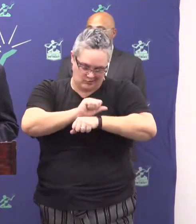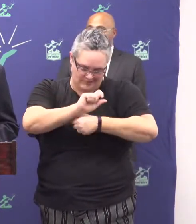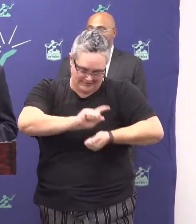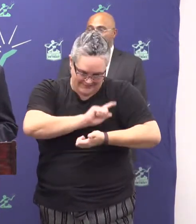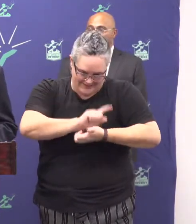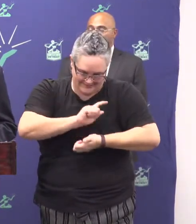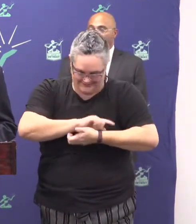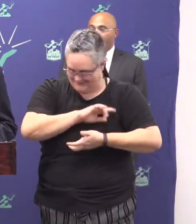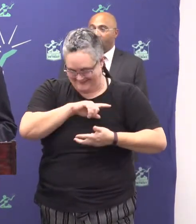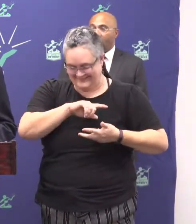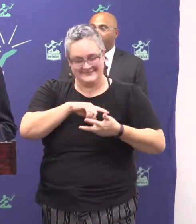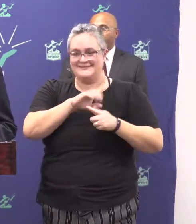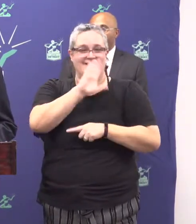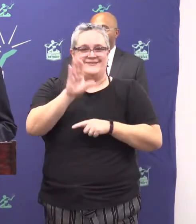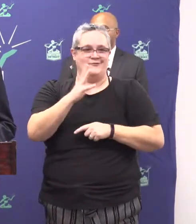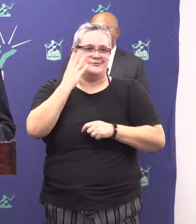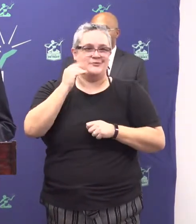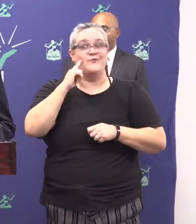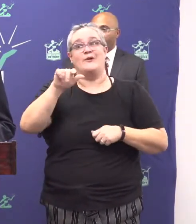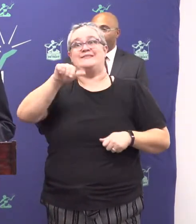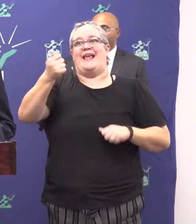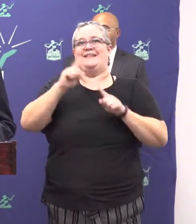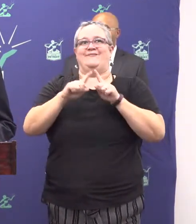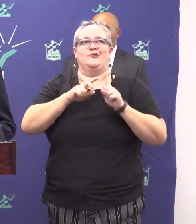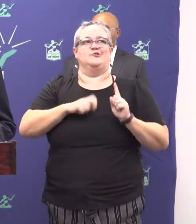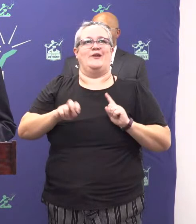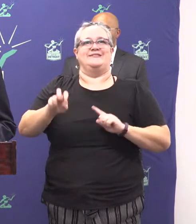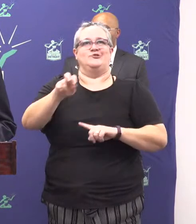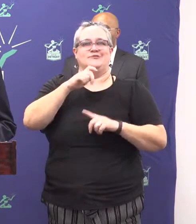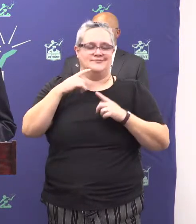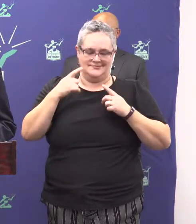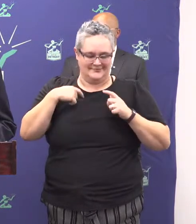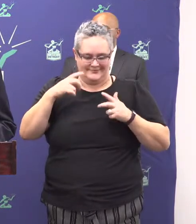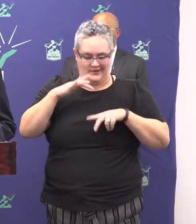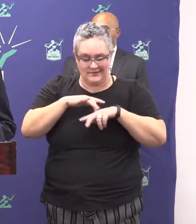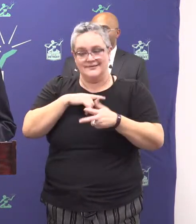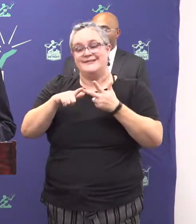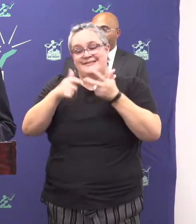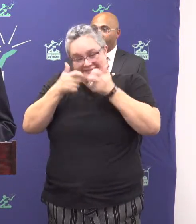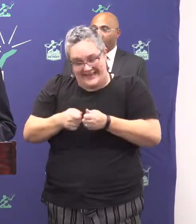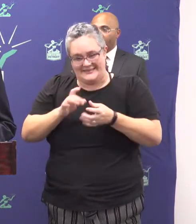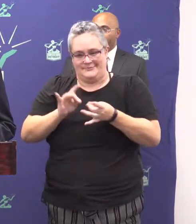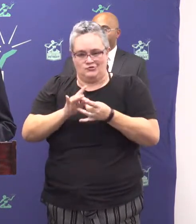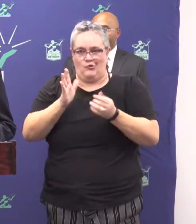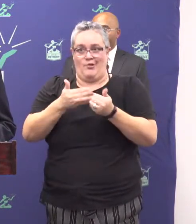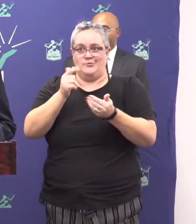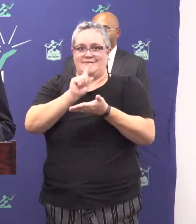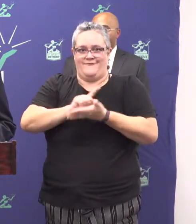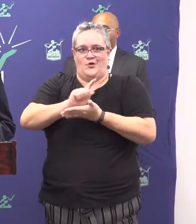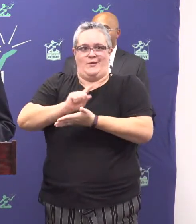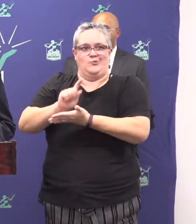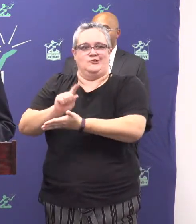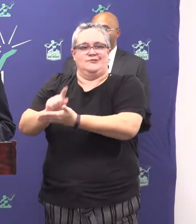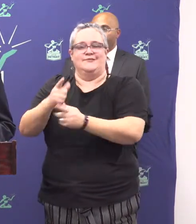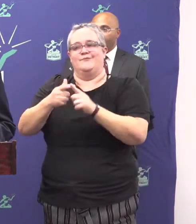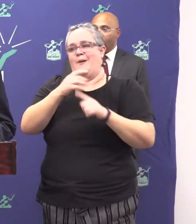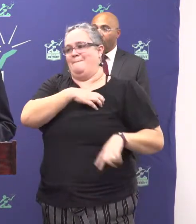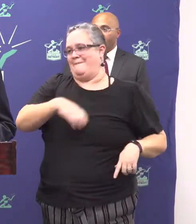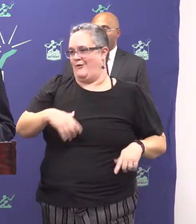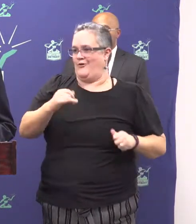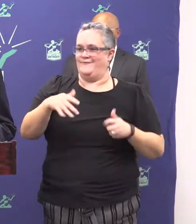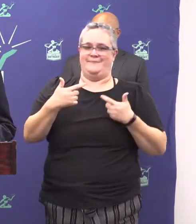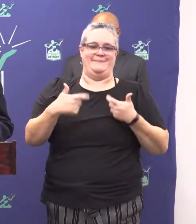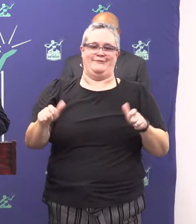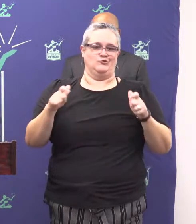I've never experienced in the 10 transitions I've done before. Text messages on almost an hourly basis from the mayor of a